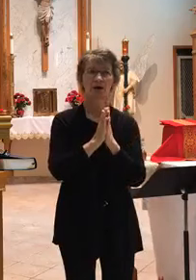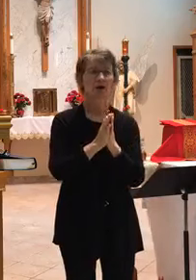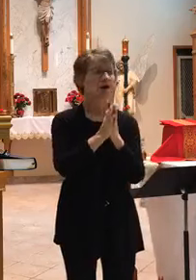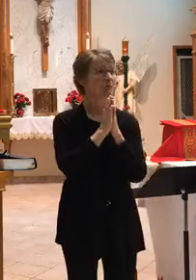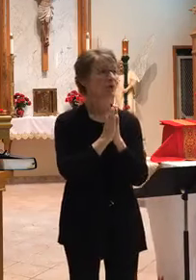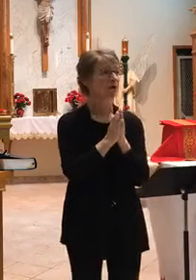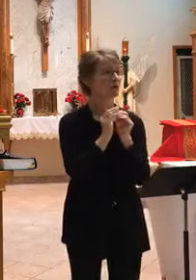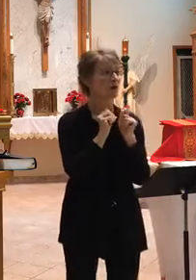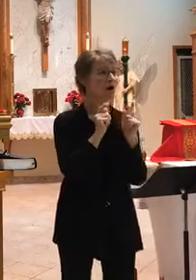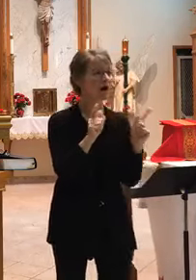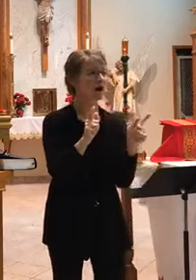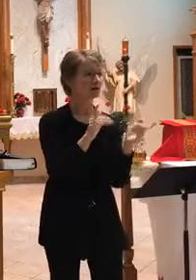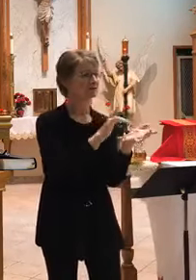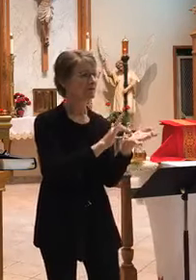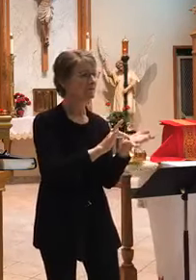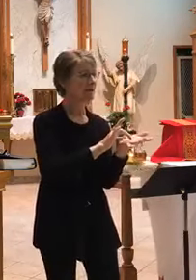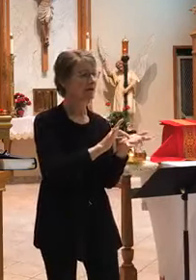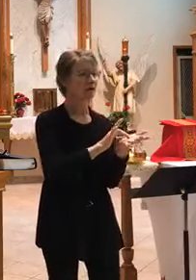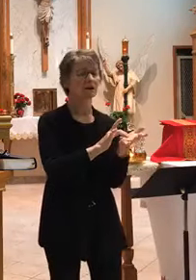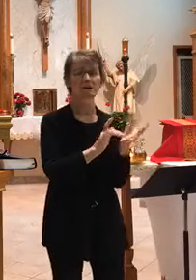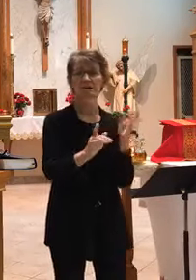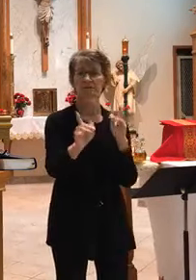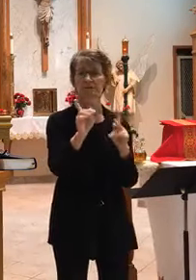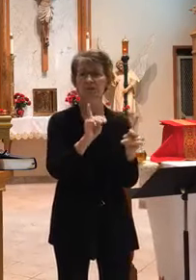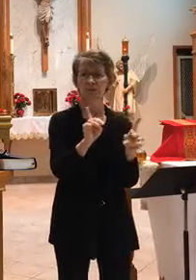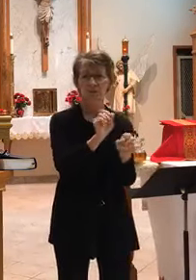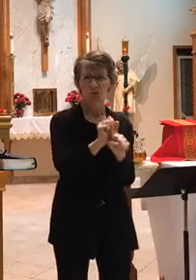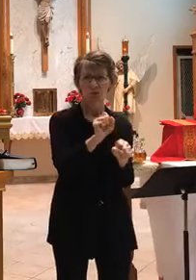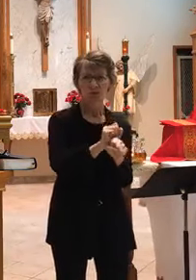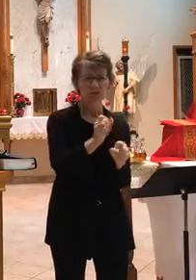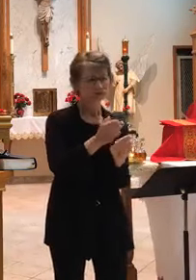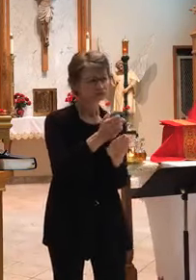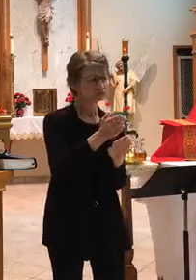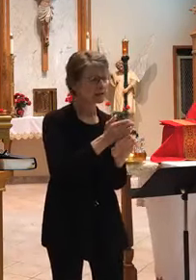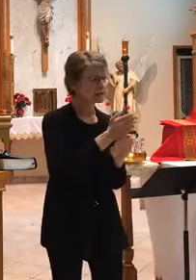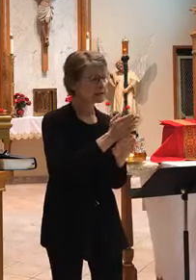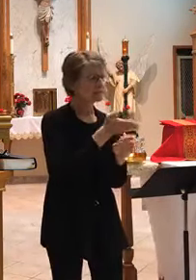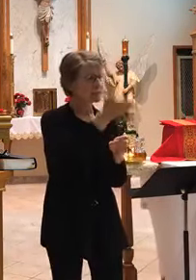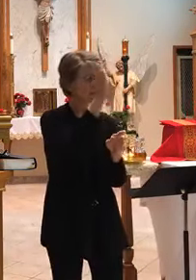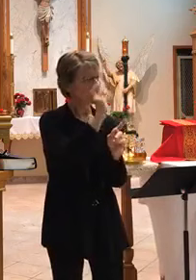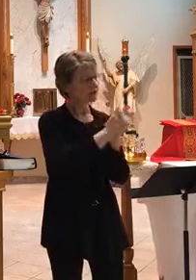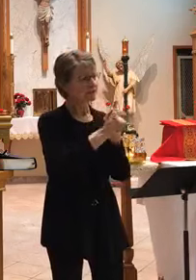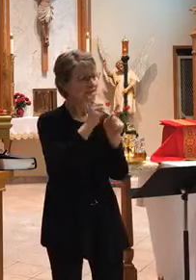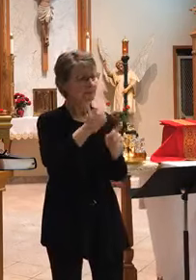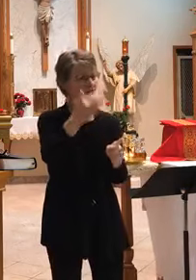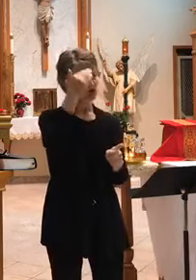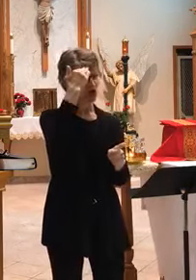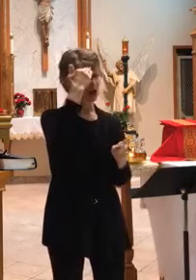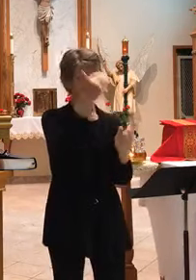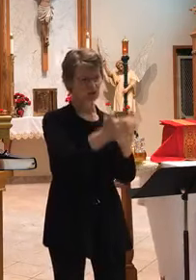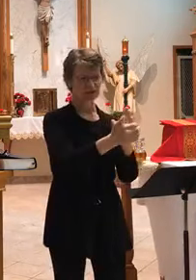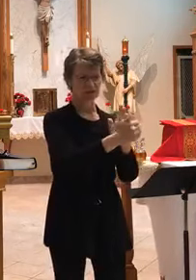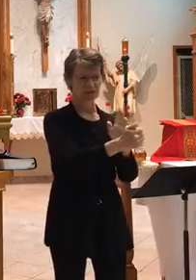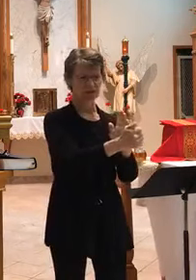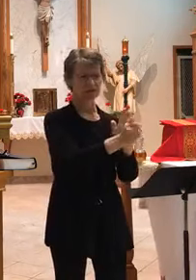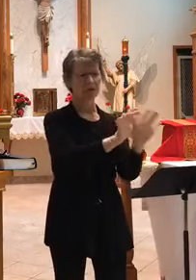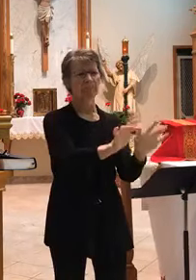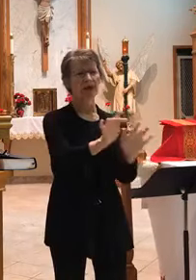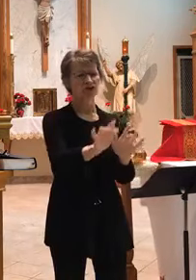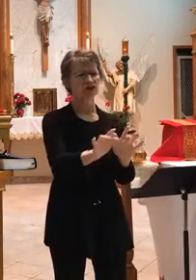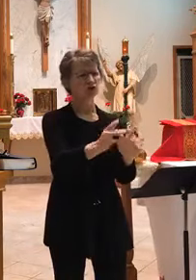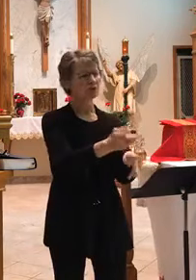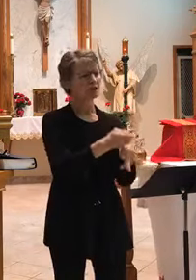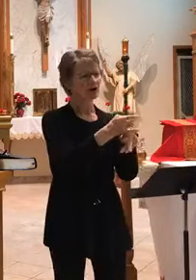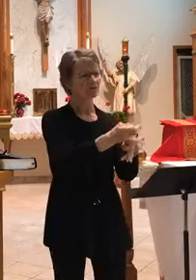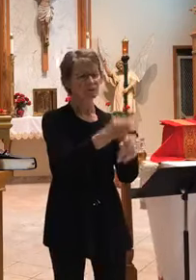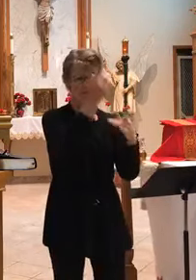in medical care and the medical sciences, may God continue to give them the knowledge, skills, and compassion to care for the